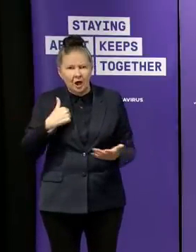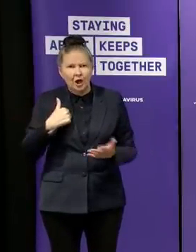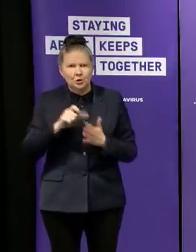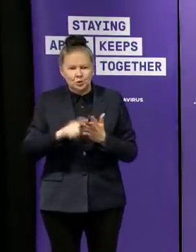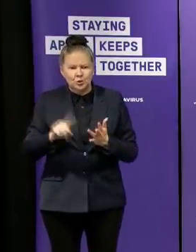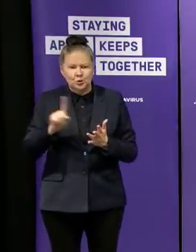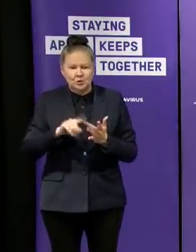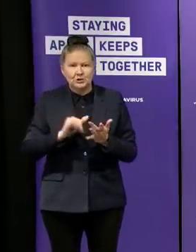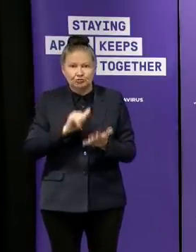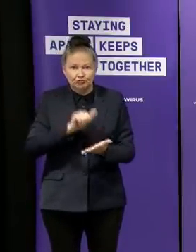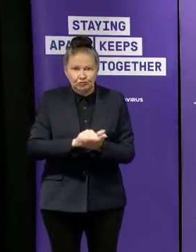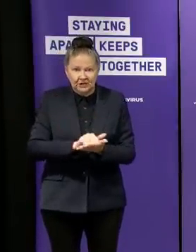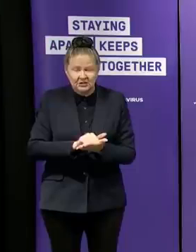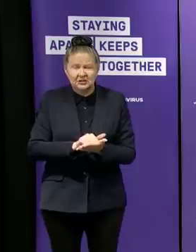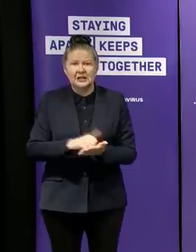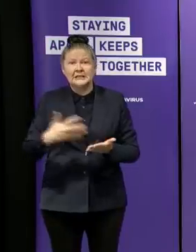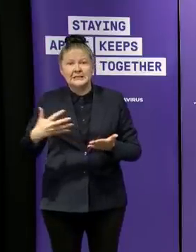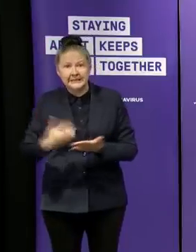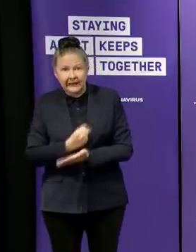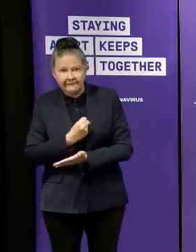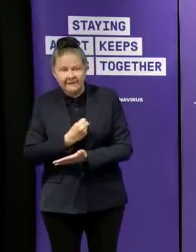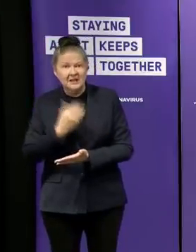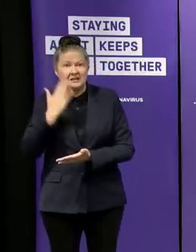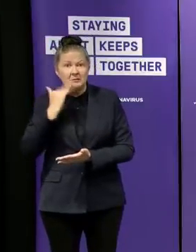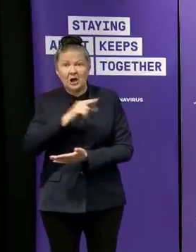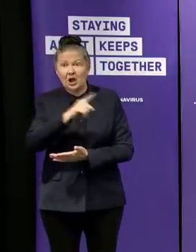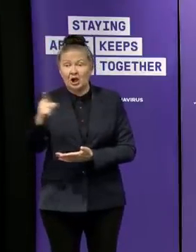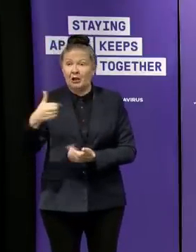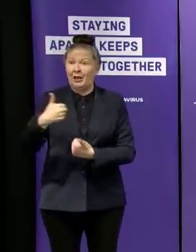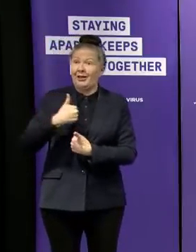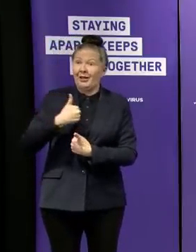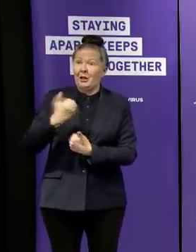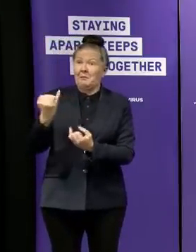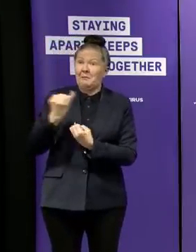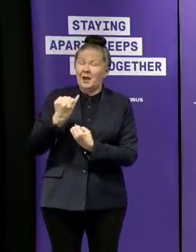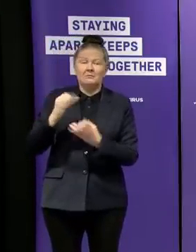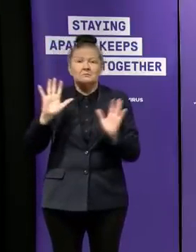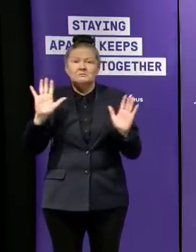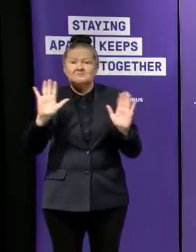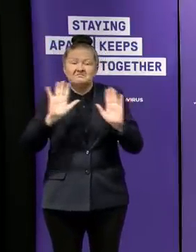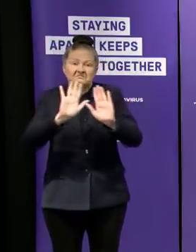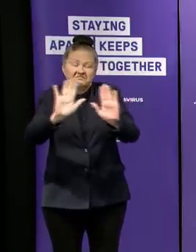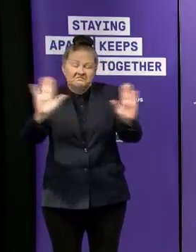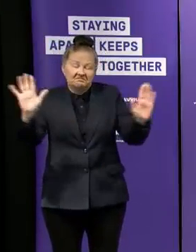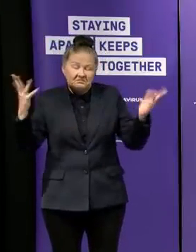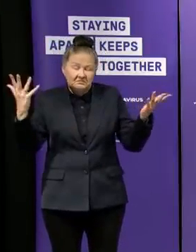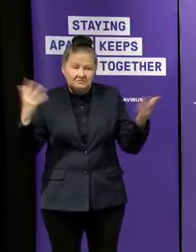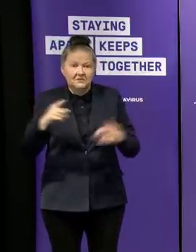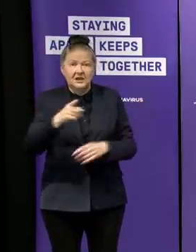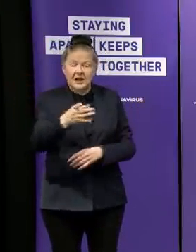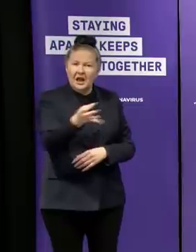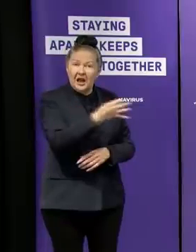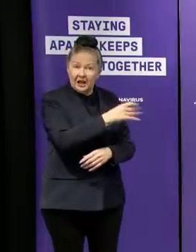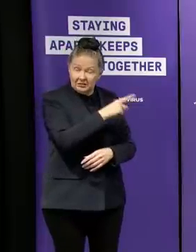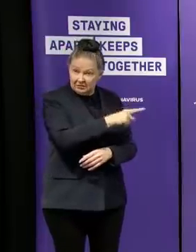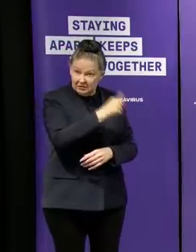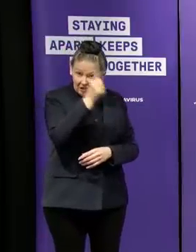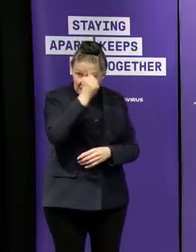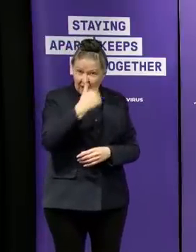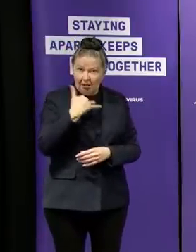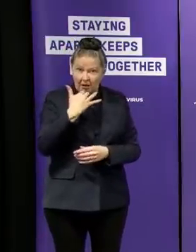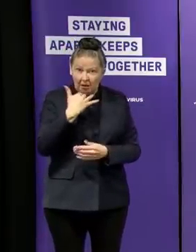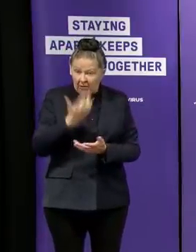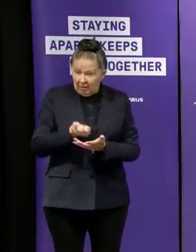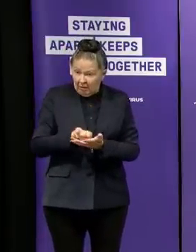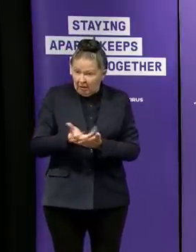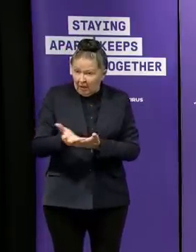safe. Whether it be popular or not, well, that's for others to judge. And have you run the numbers about how much this is going to cost, being closed for another 2